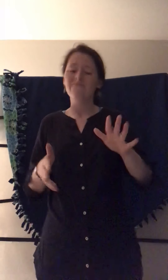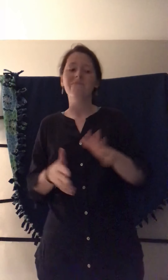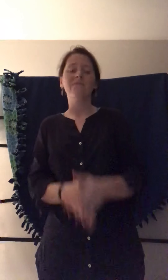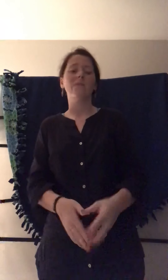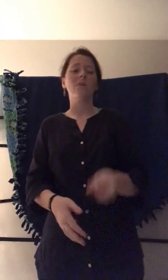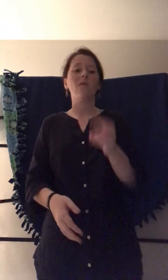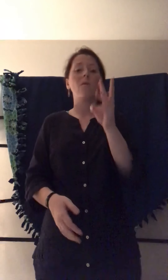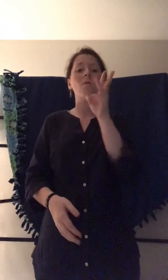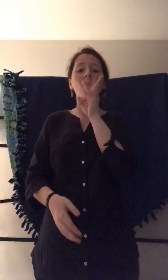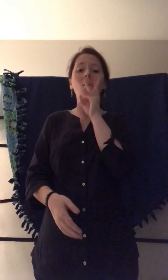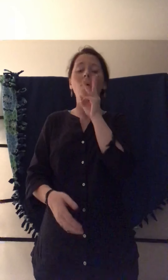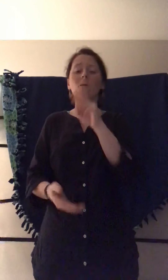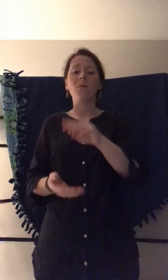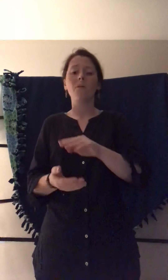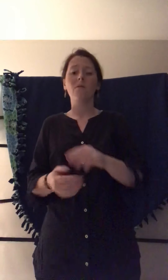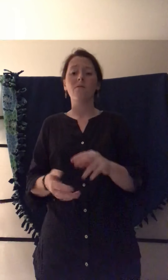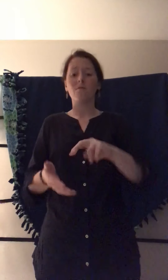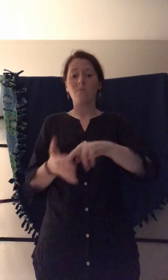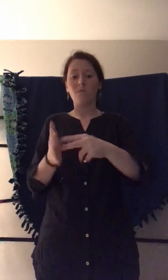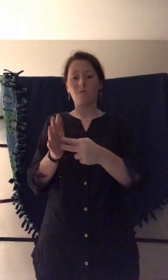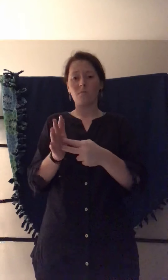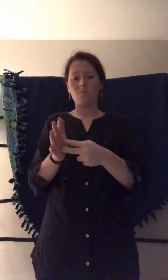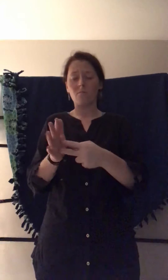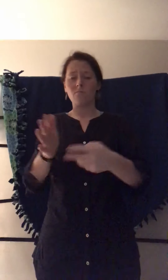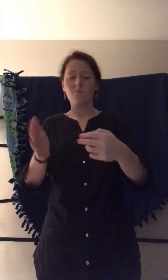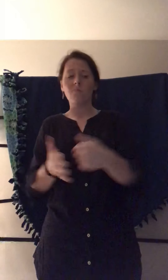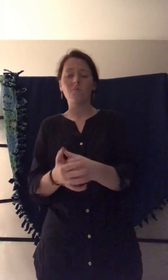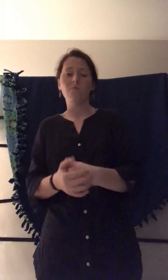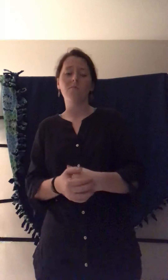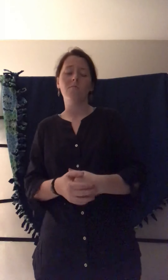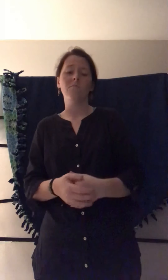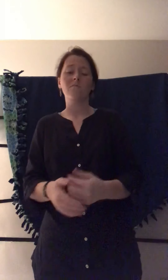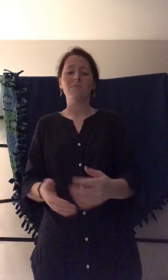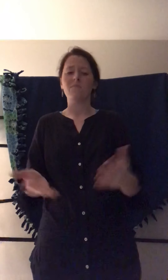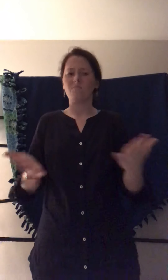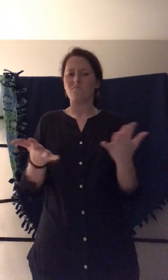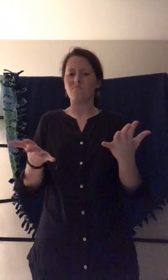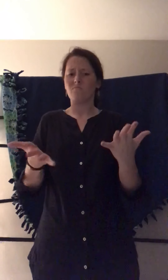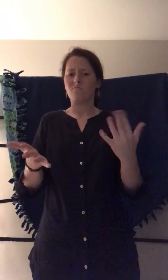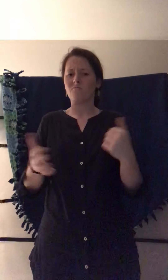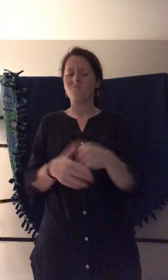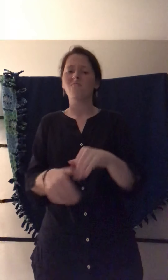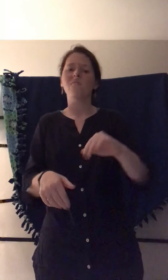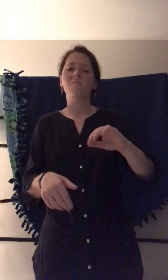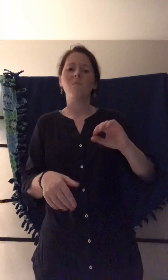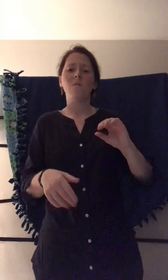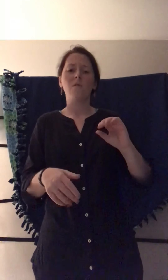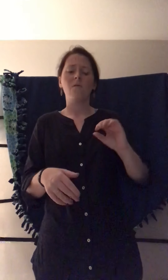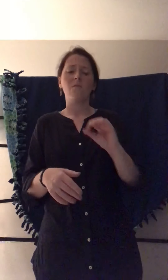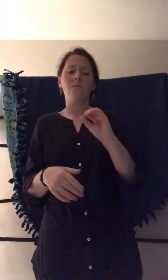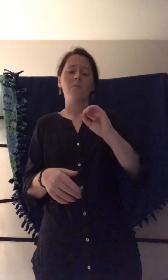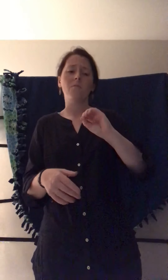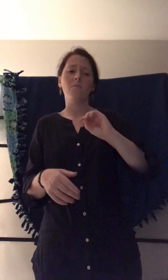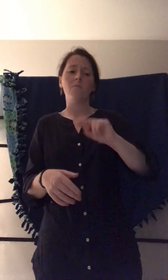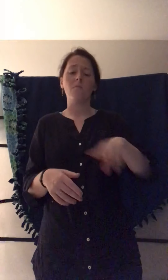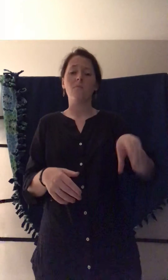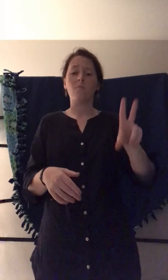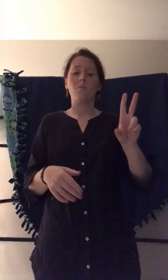north during summer, shifts back down south, where it creates high wind shear right smack dab in the prime area for hurricane formation.